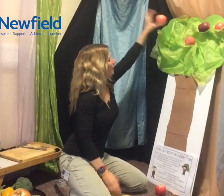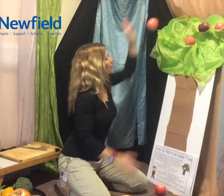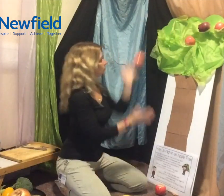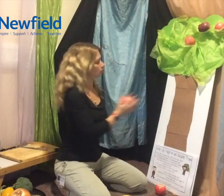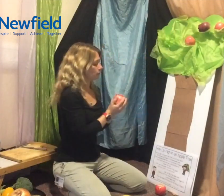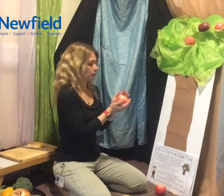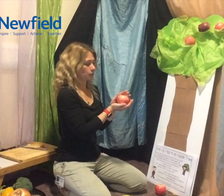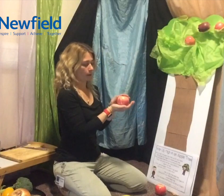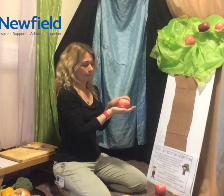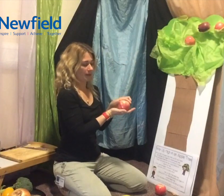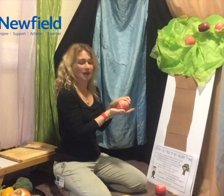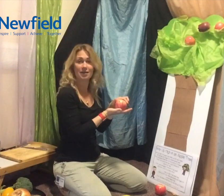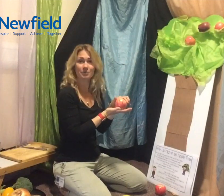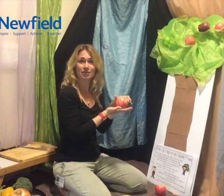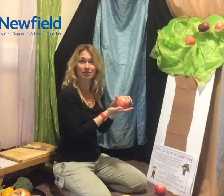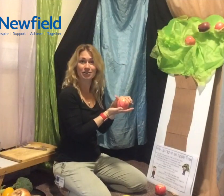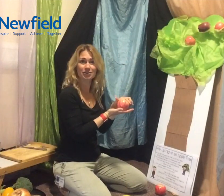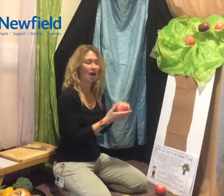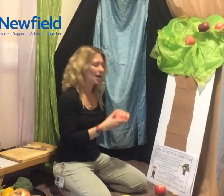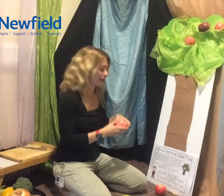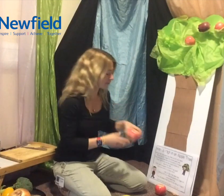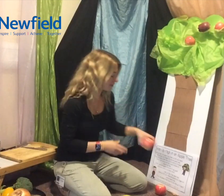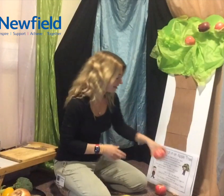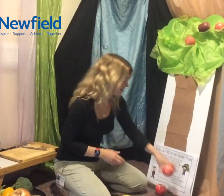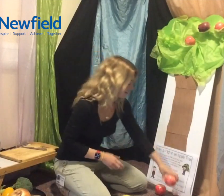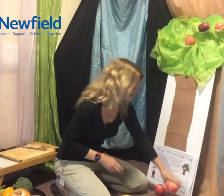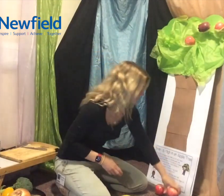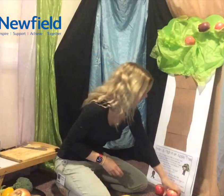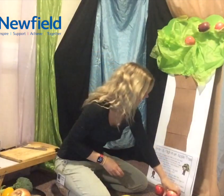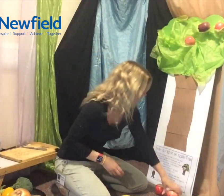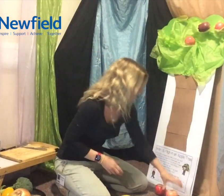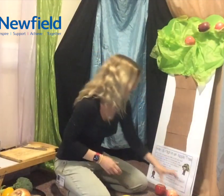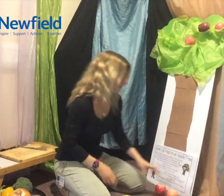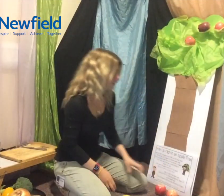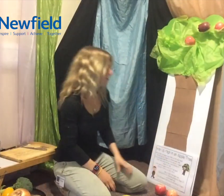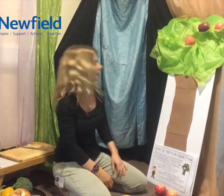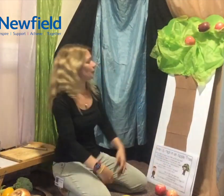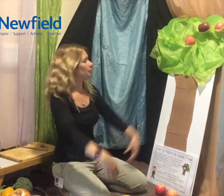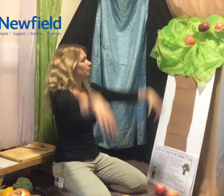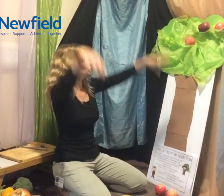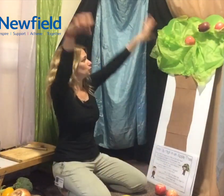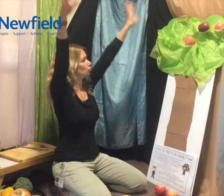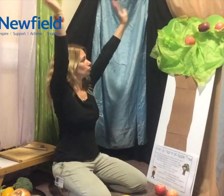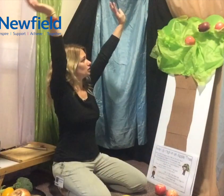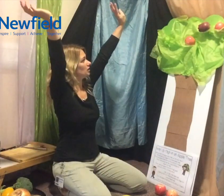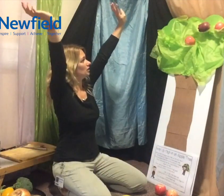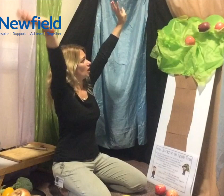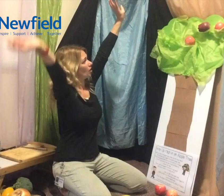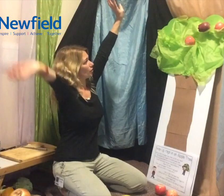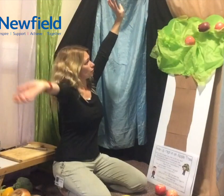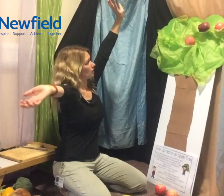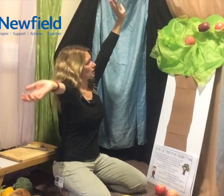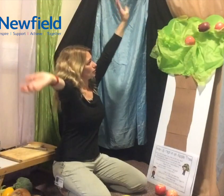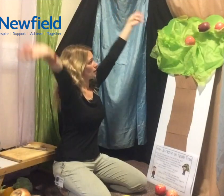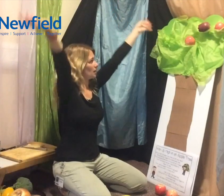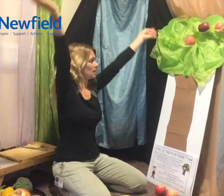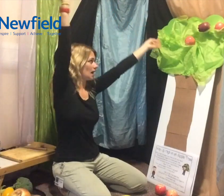apple, woo! It was good. Way up high in the apple tree, 3 red